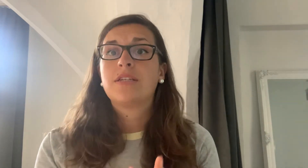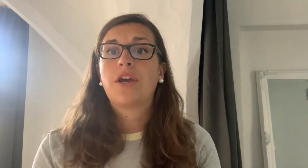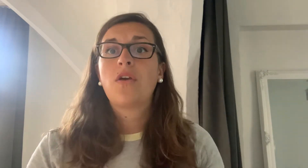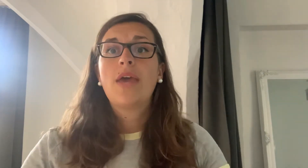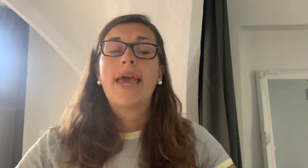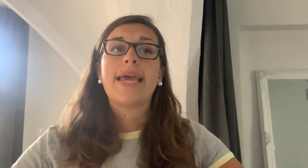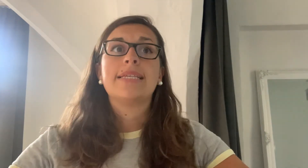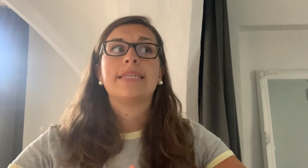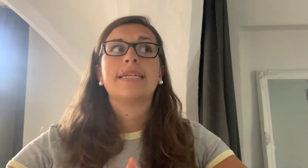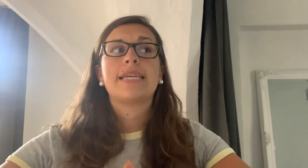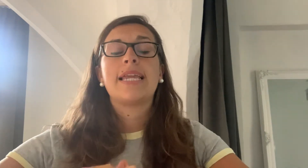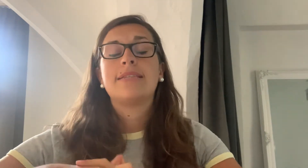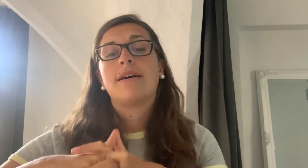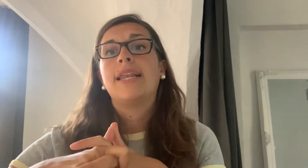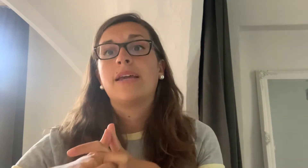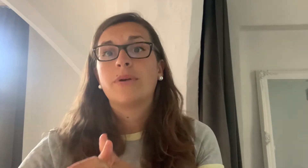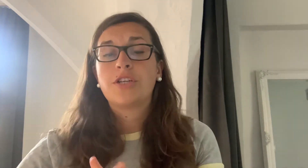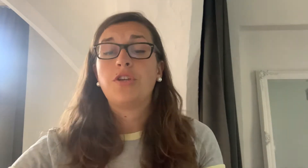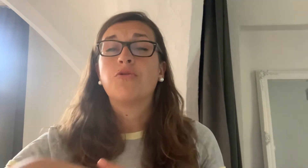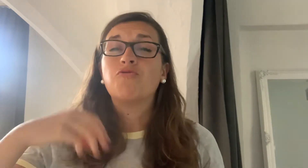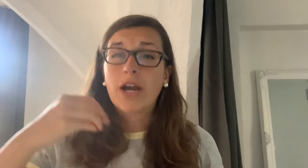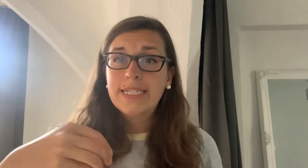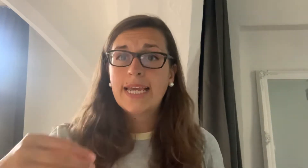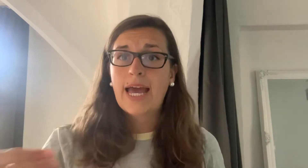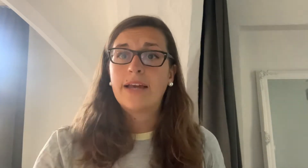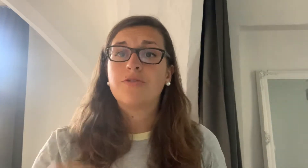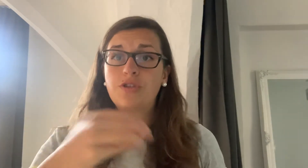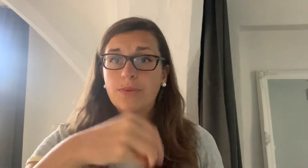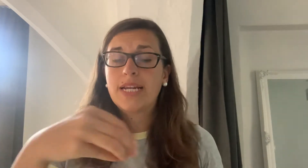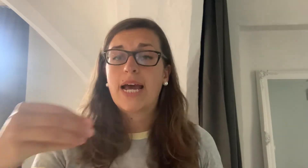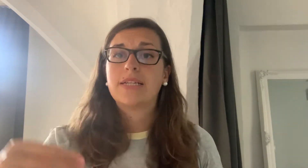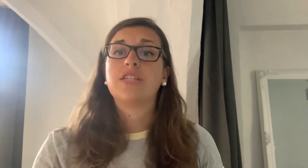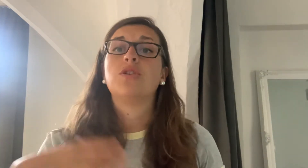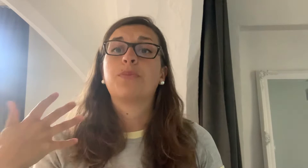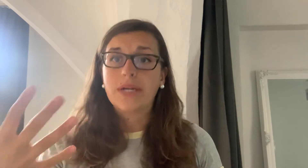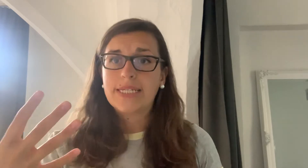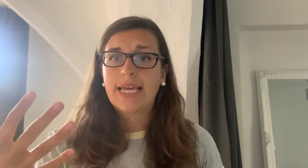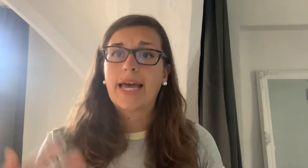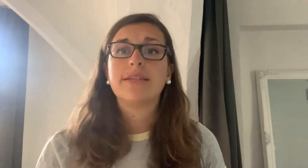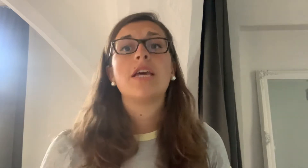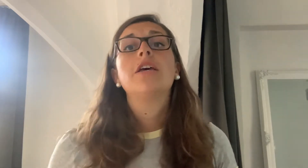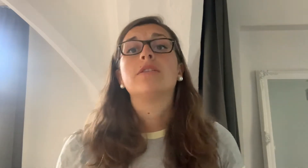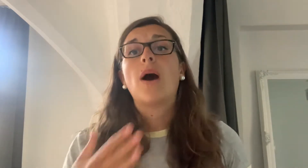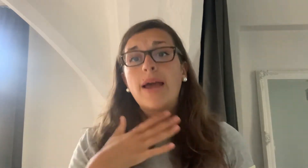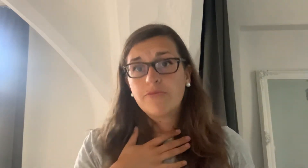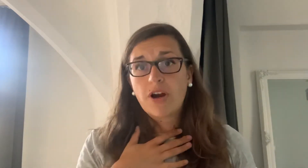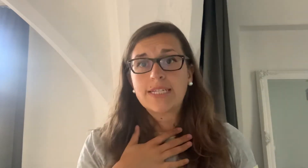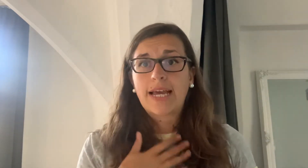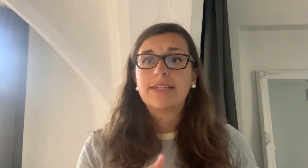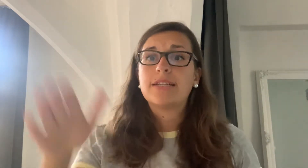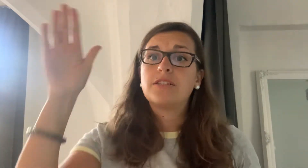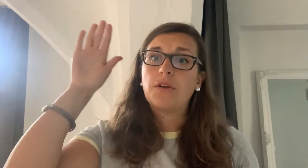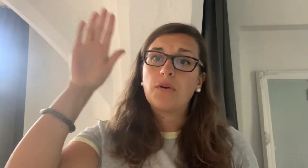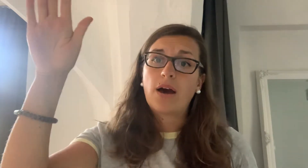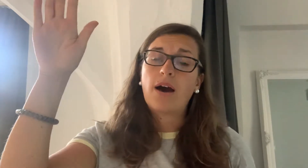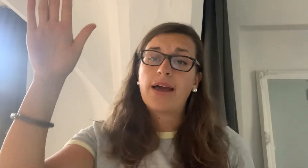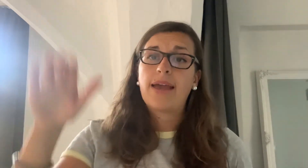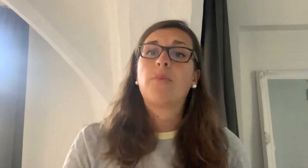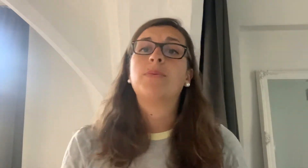know is that in sign language, your writing hand, your dominant hand, is your pointing hand. So I am right-handed, so I will be